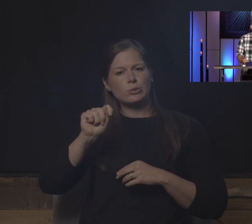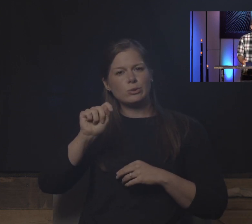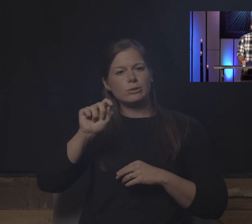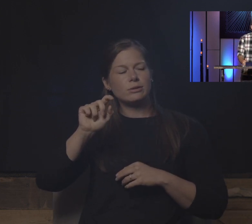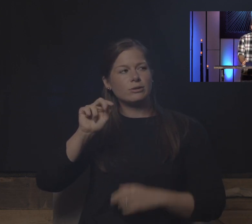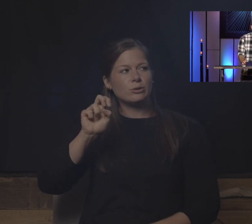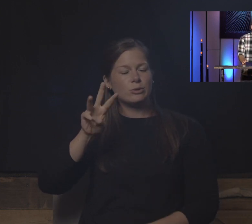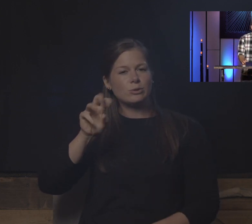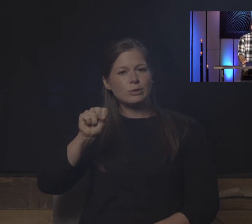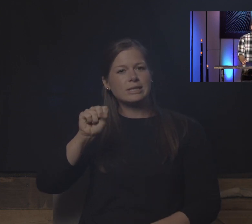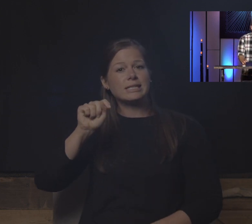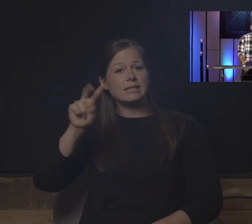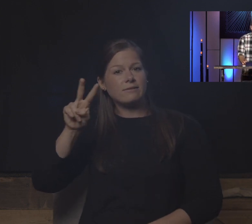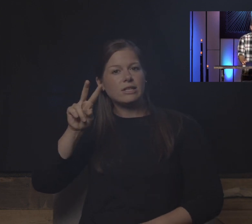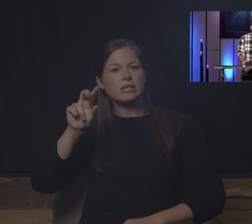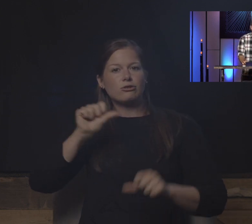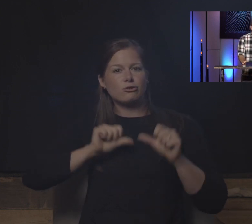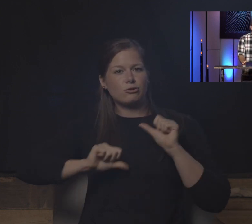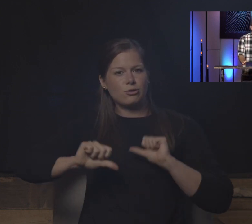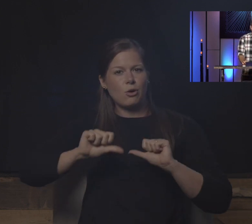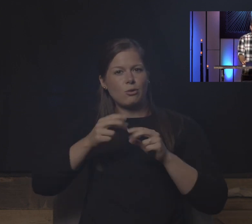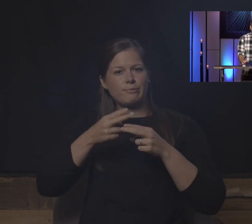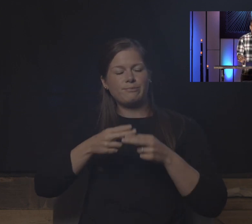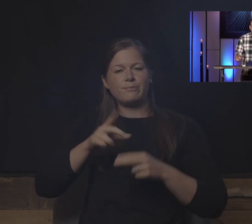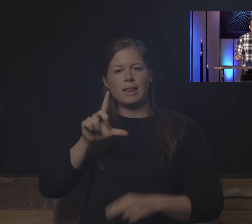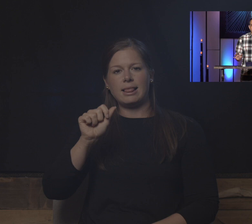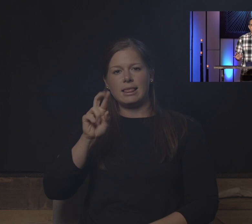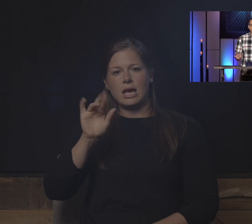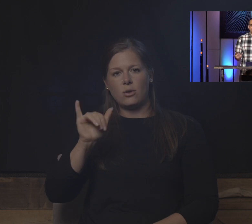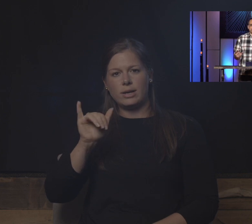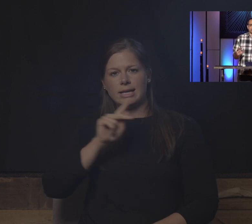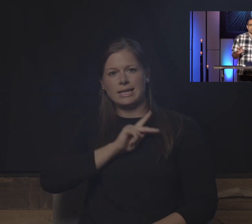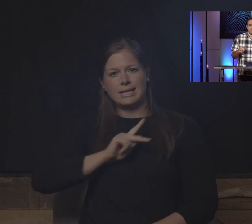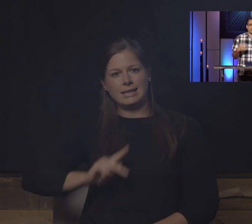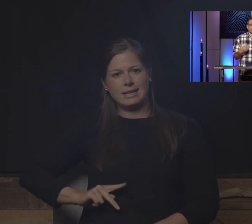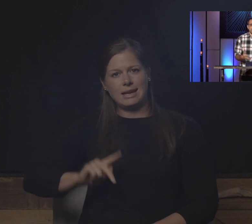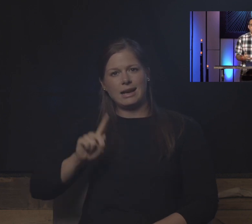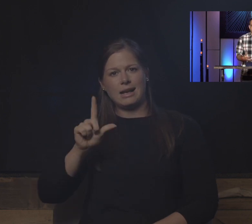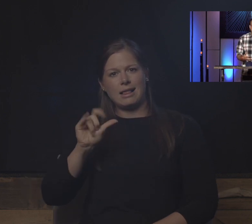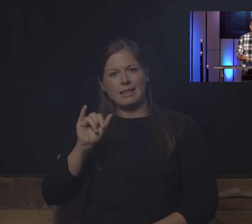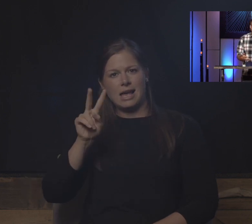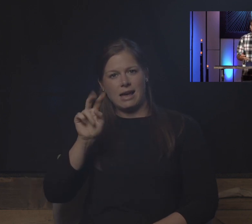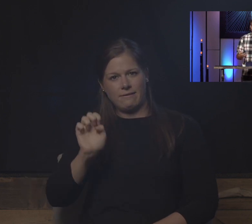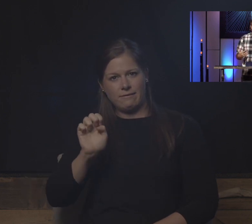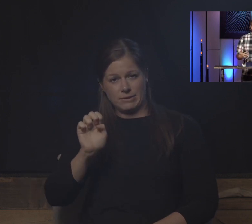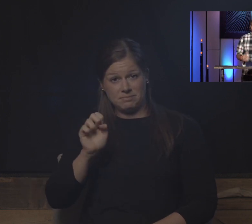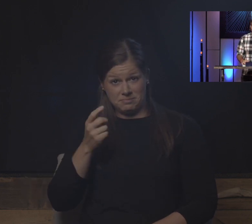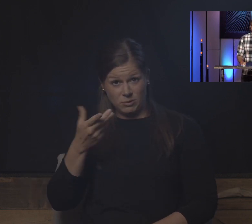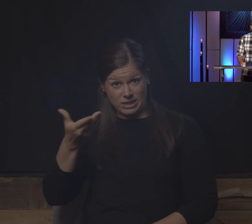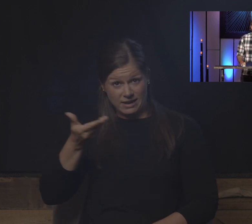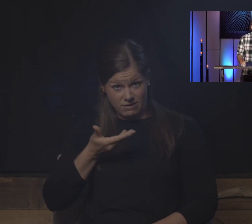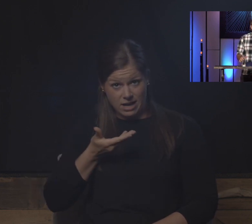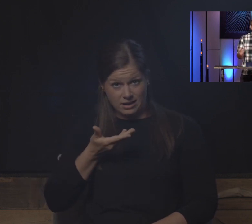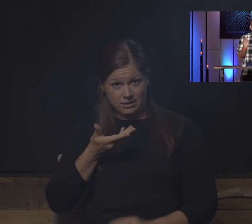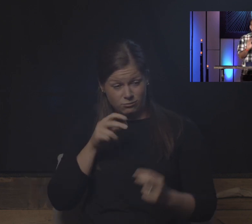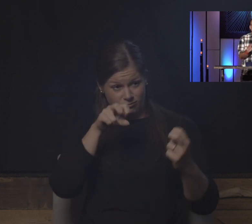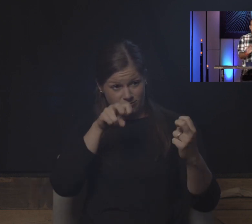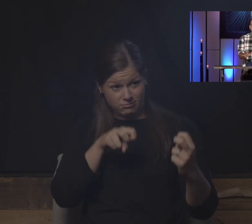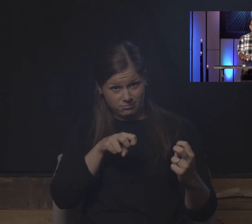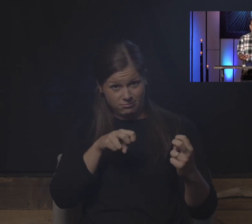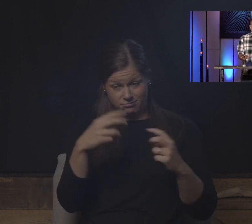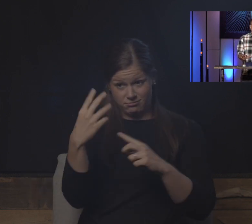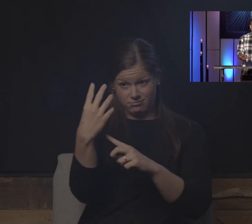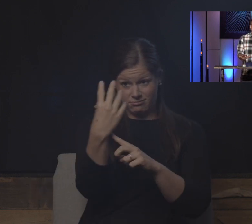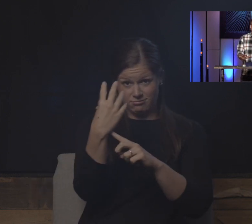the highest ratings for CNN. We heard that Pastor MacArthur was gonna be on Larry King Live. He was gonna get a